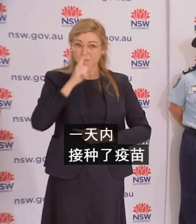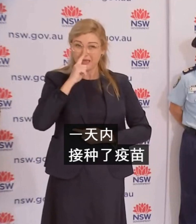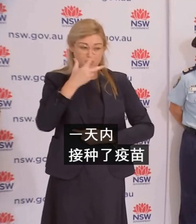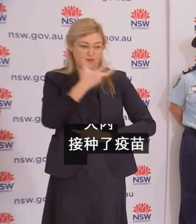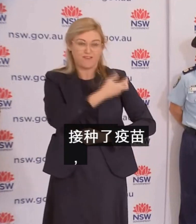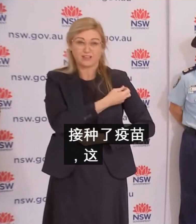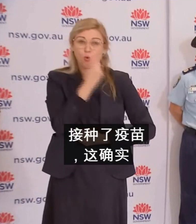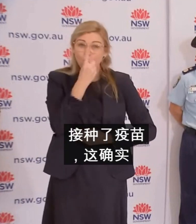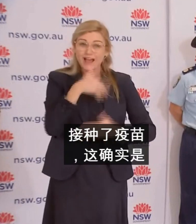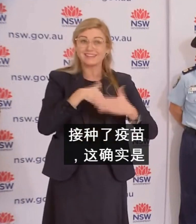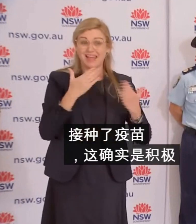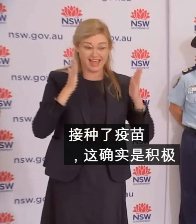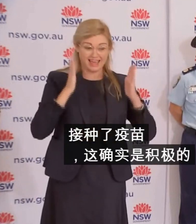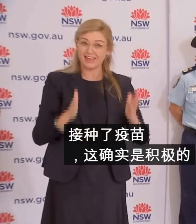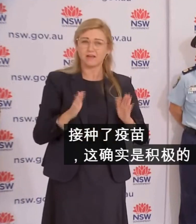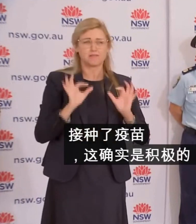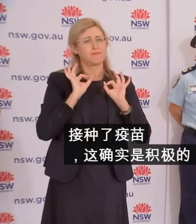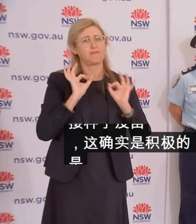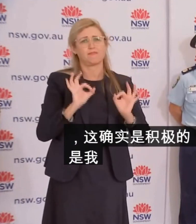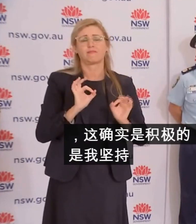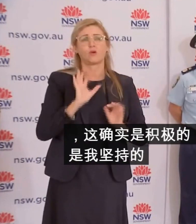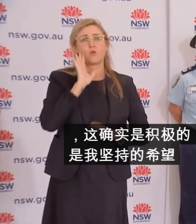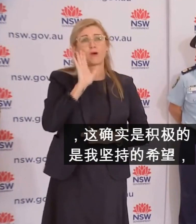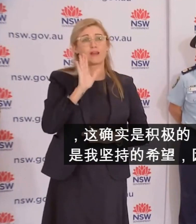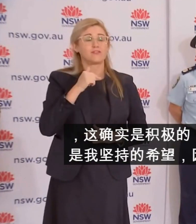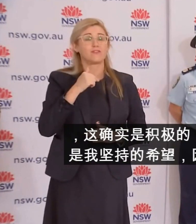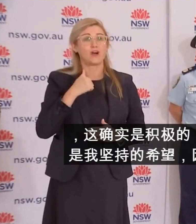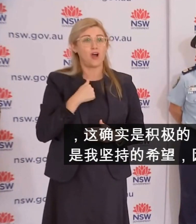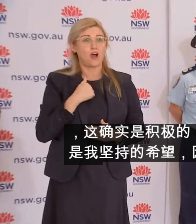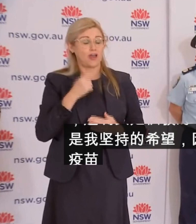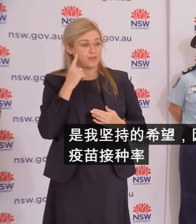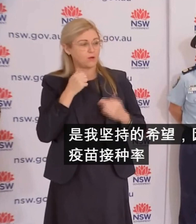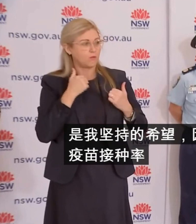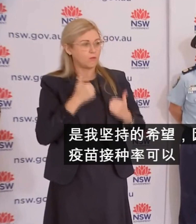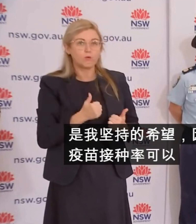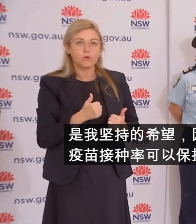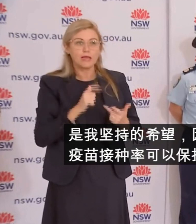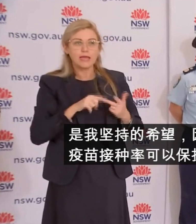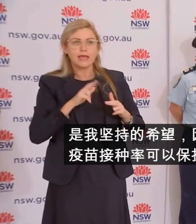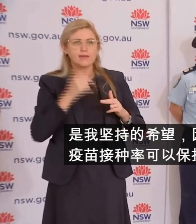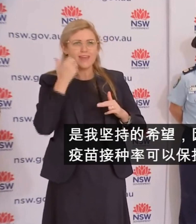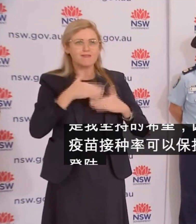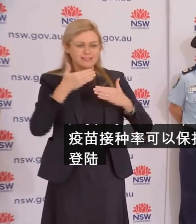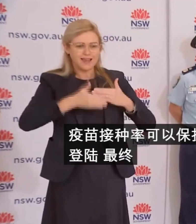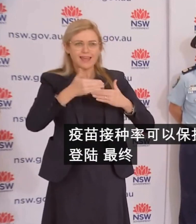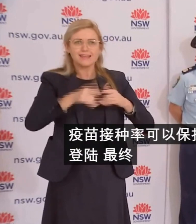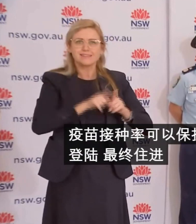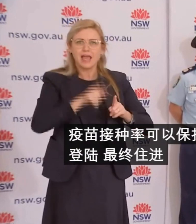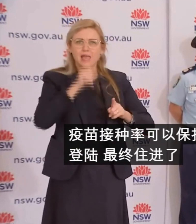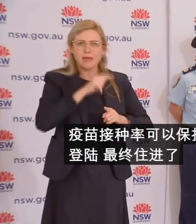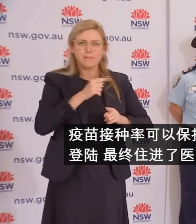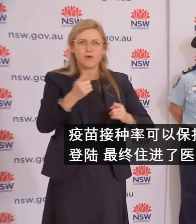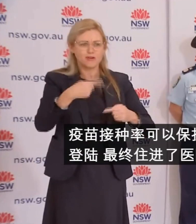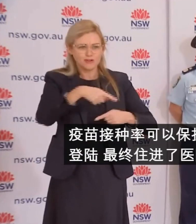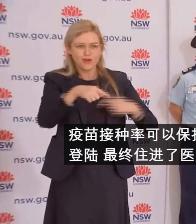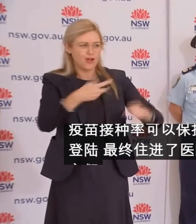jab. And that is really positive. That's the hope that I cling on to, because higher vaccination rates protect people from ending